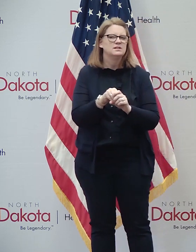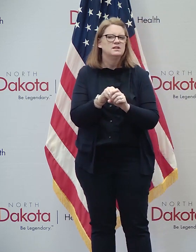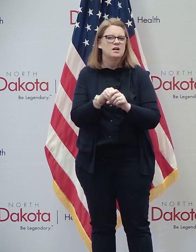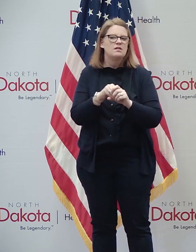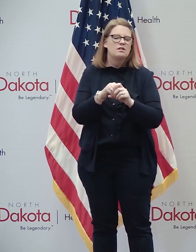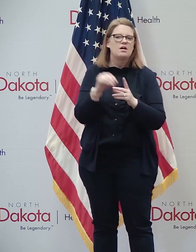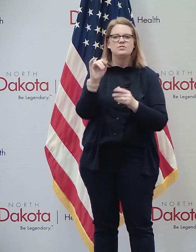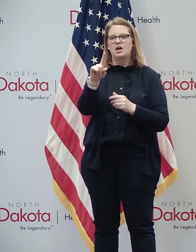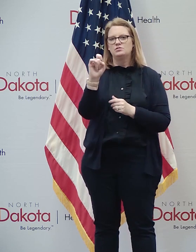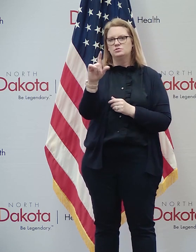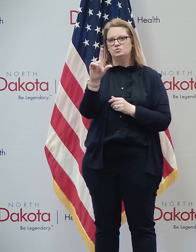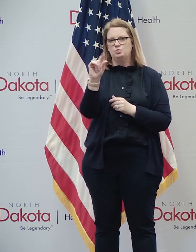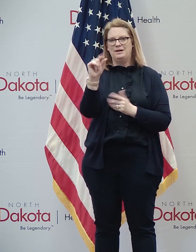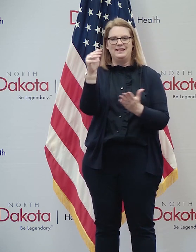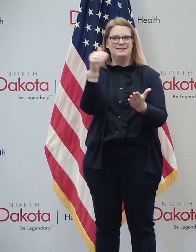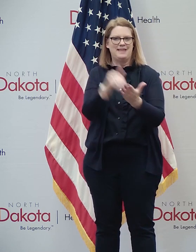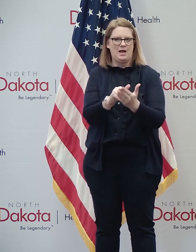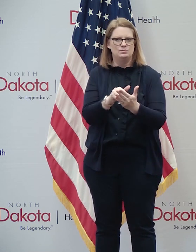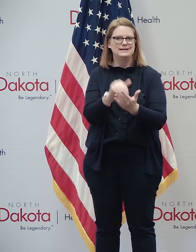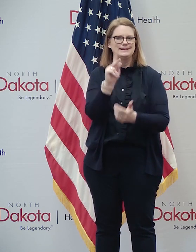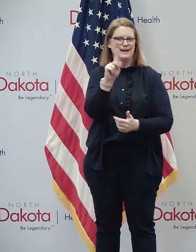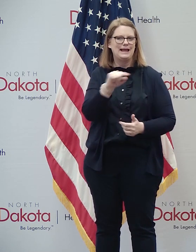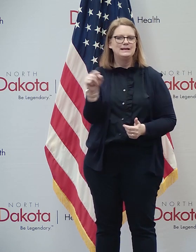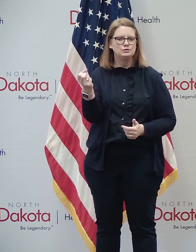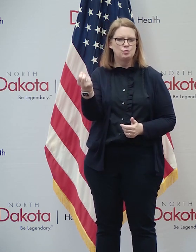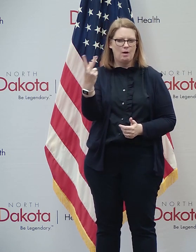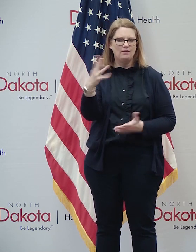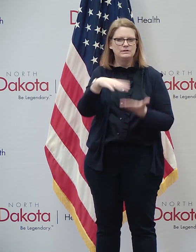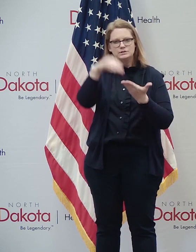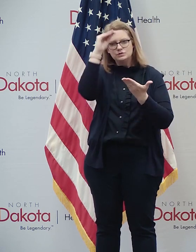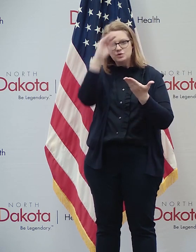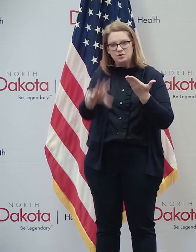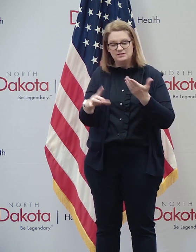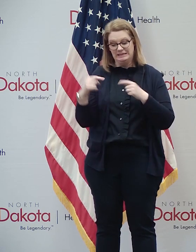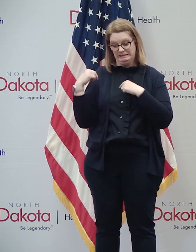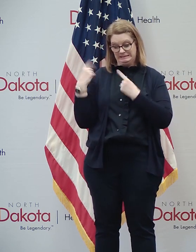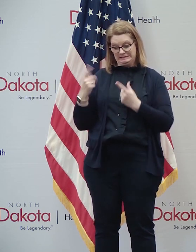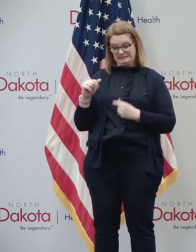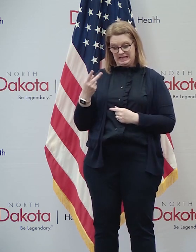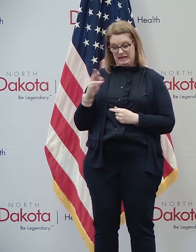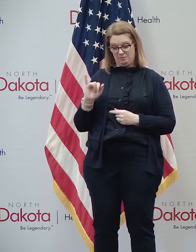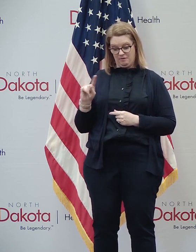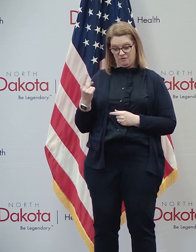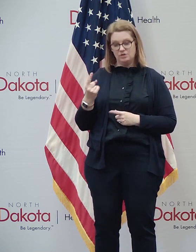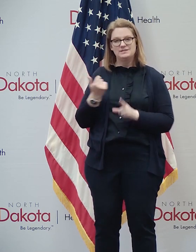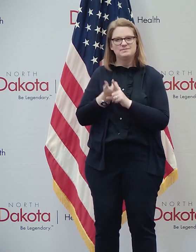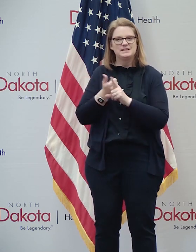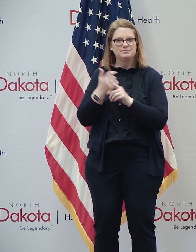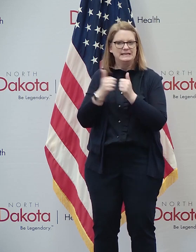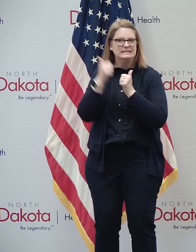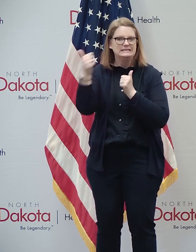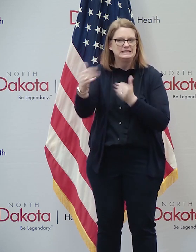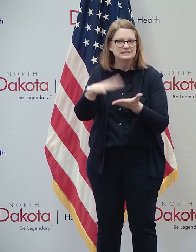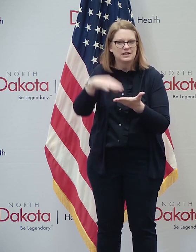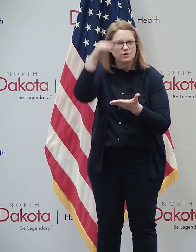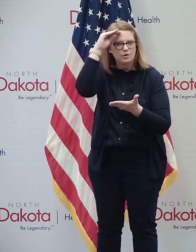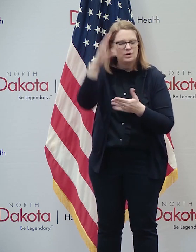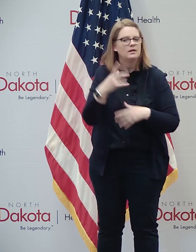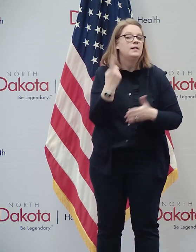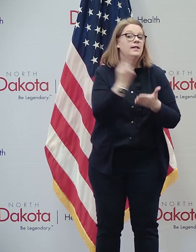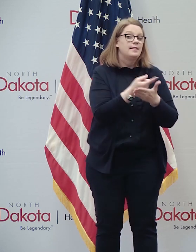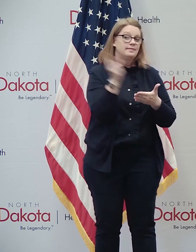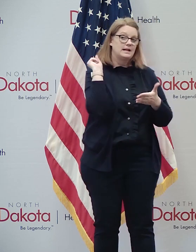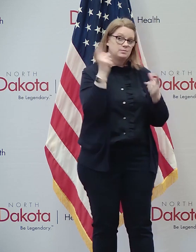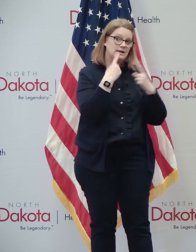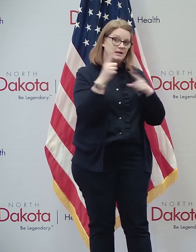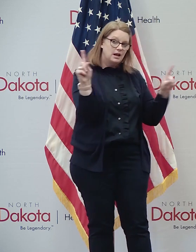those 120,000 K-12 students who've been distance learning since April 1. Last week, we made announcements